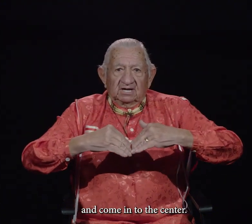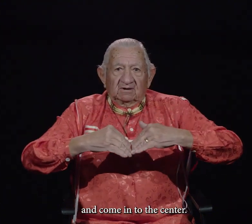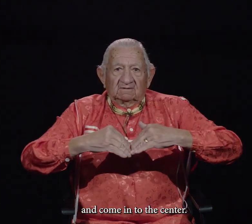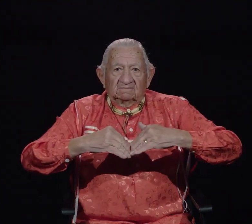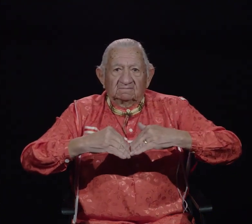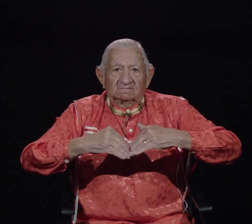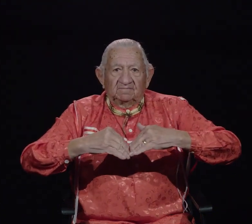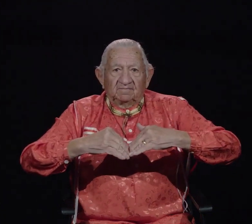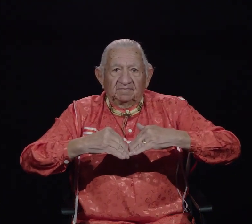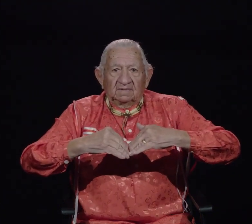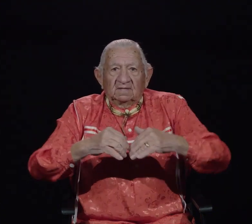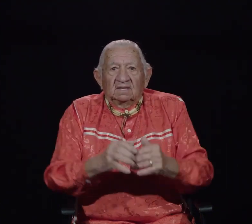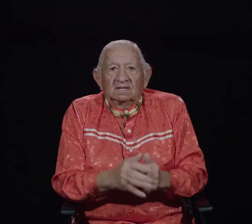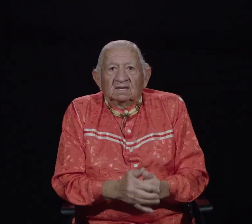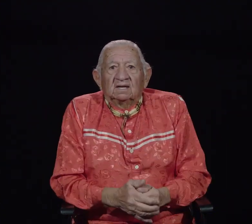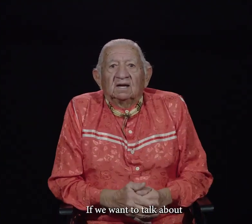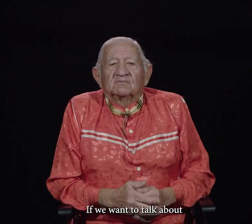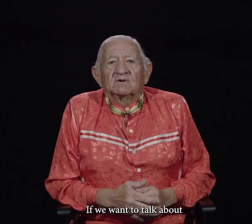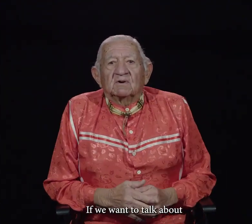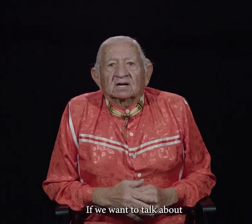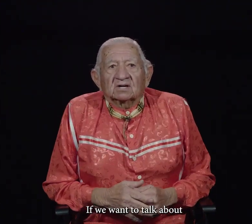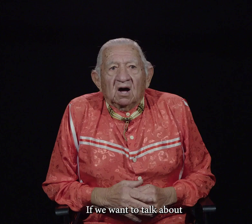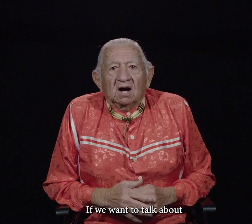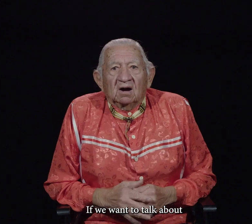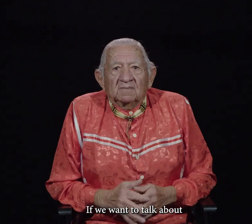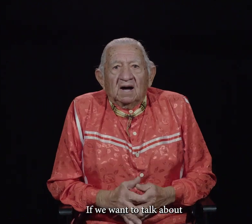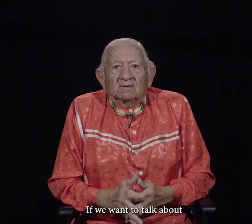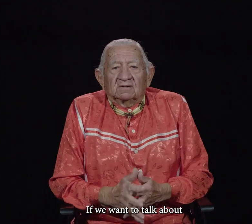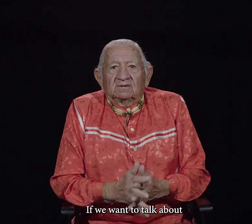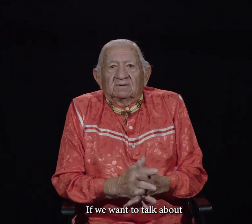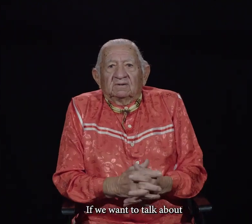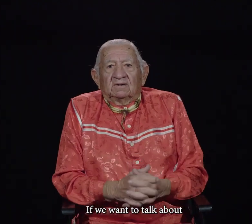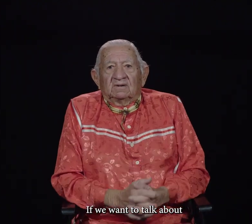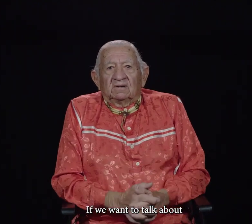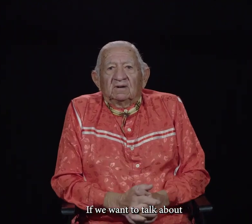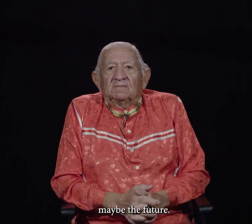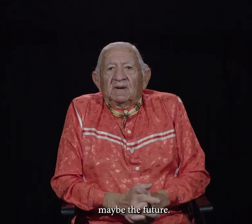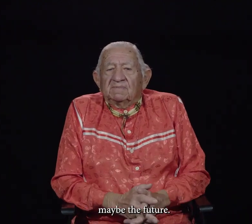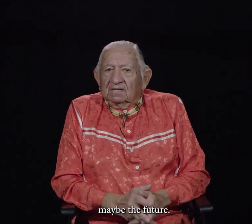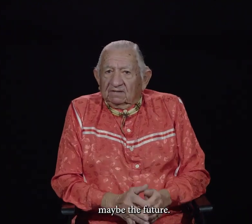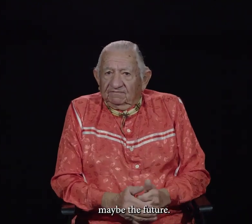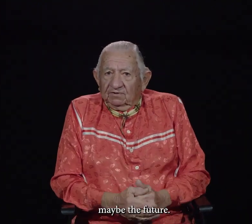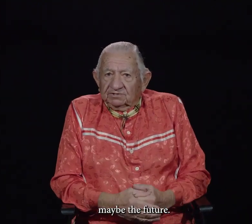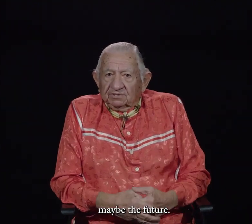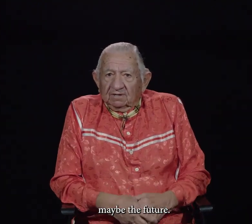center. If we want to talk about maybe the future,